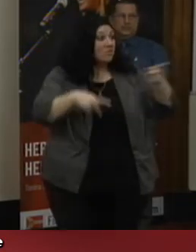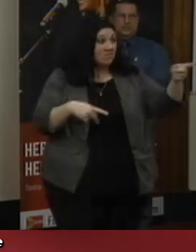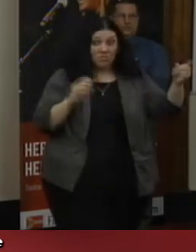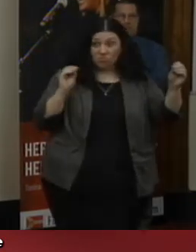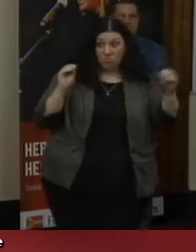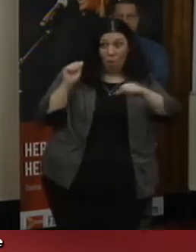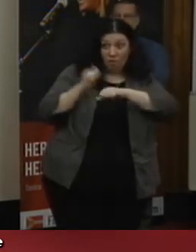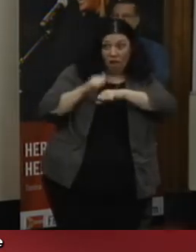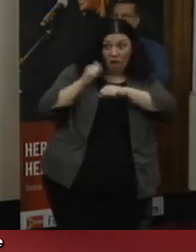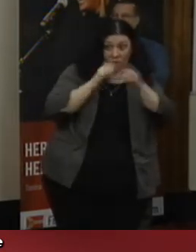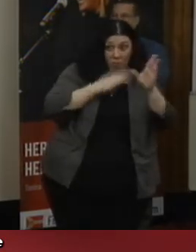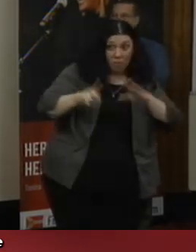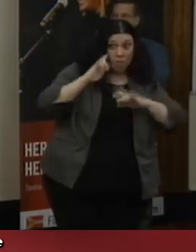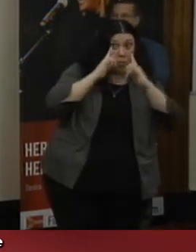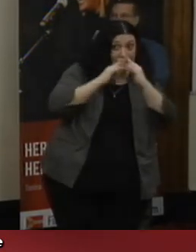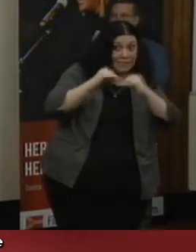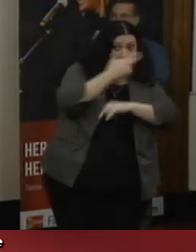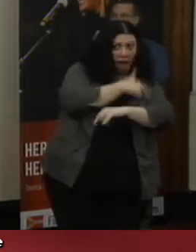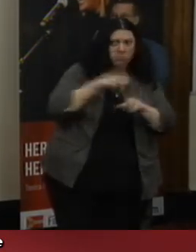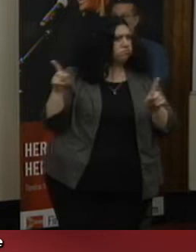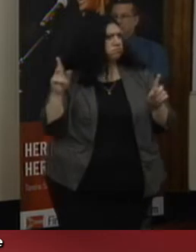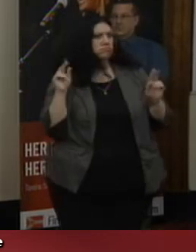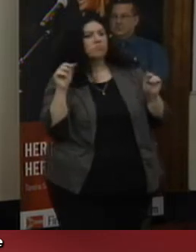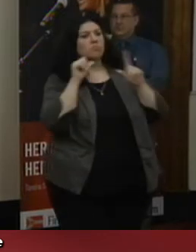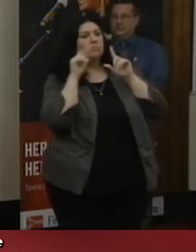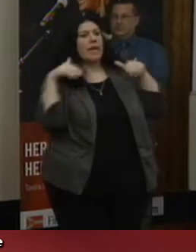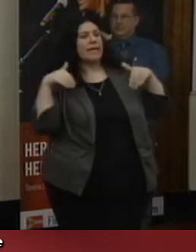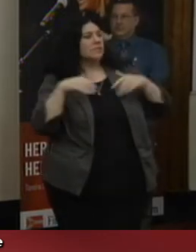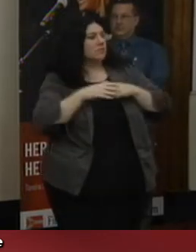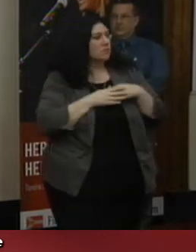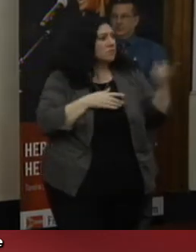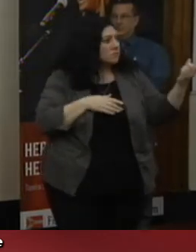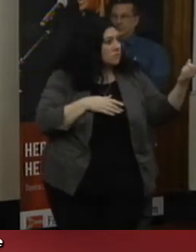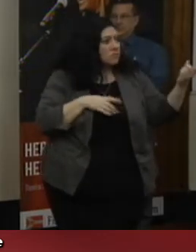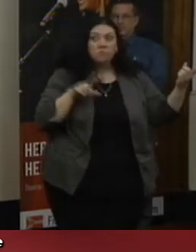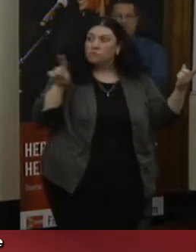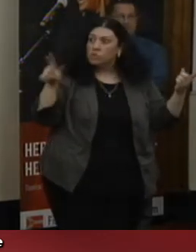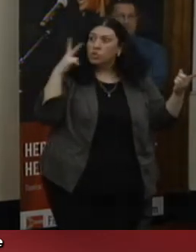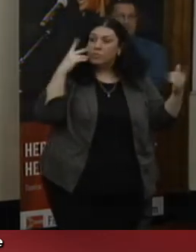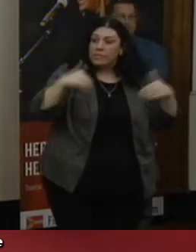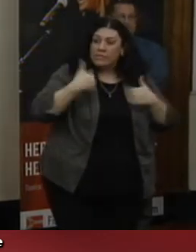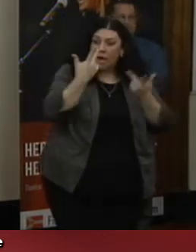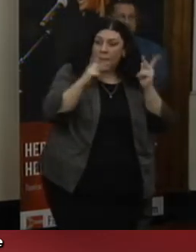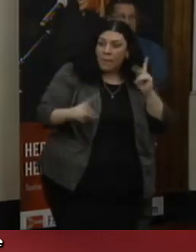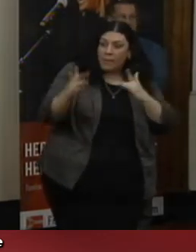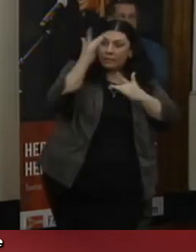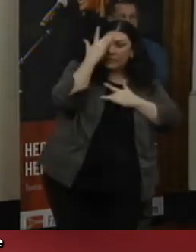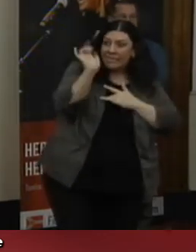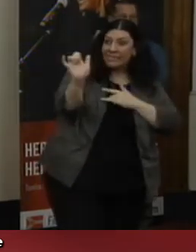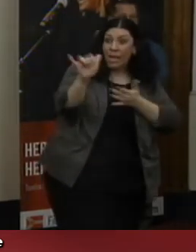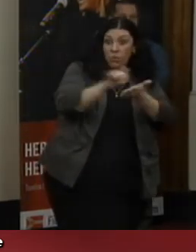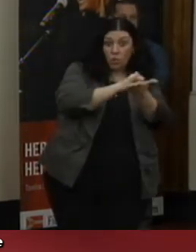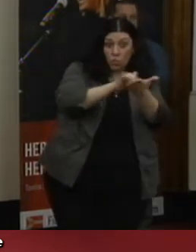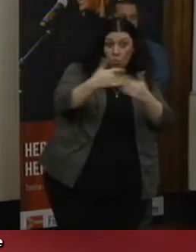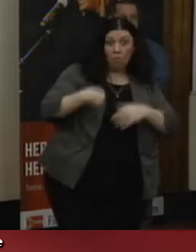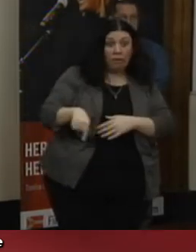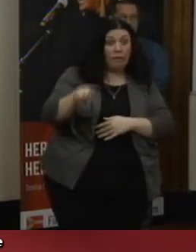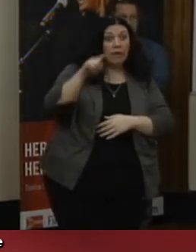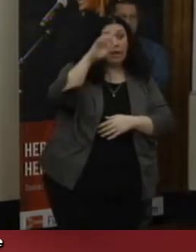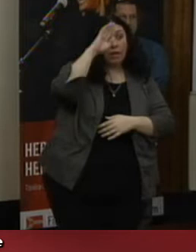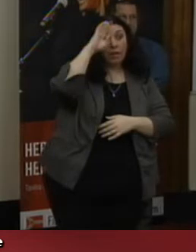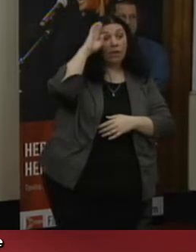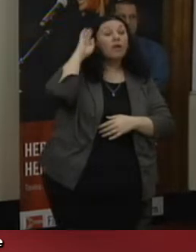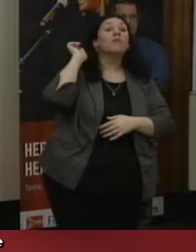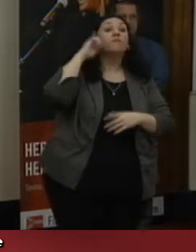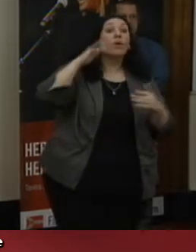plans on a tent hospital yet? Not yet. Have you been seeing younger people getting sick just like in New York? I know it's, for the younger